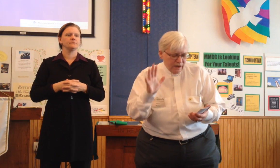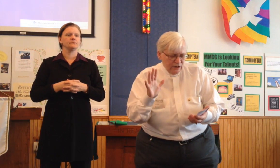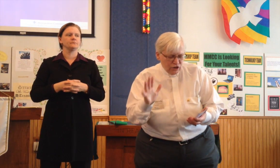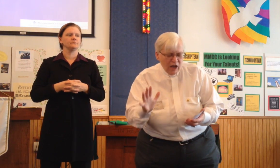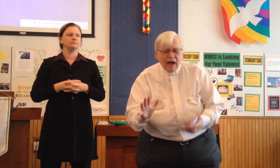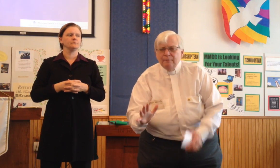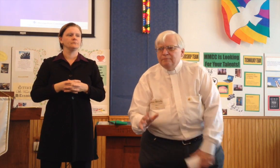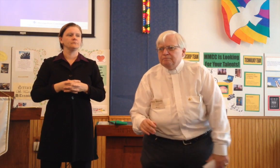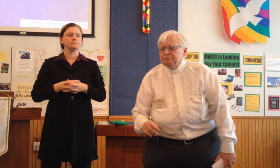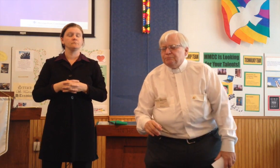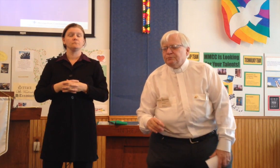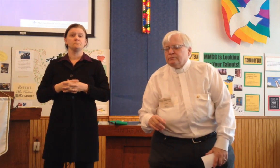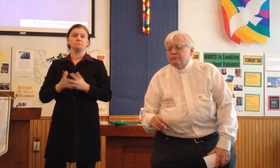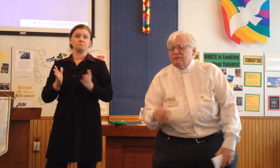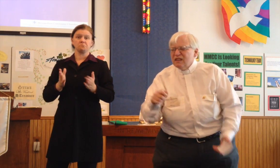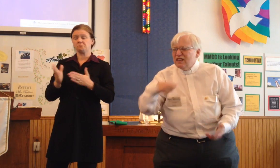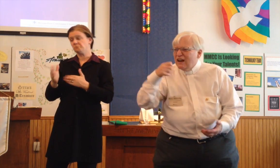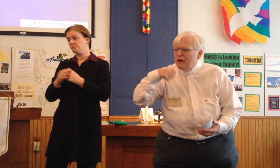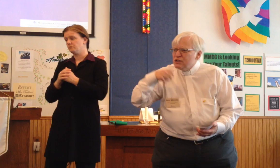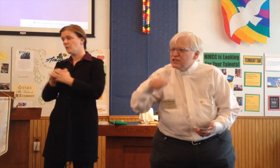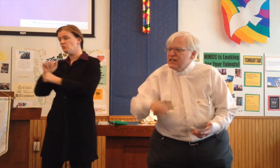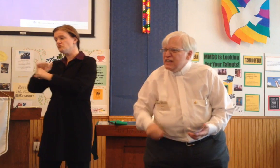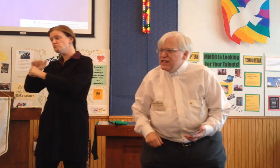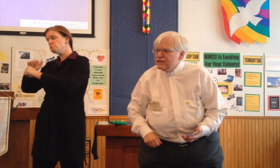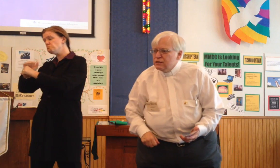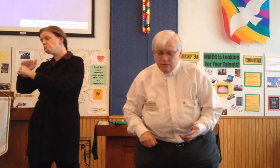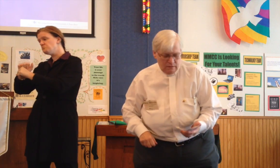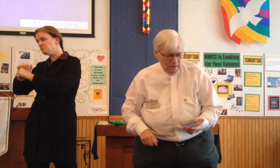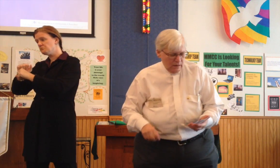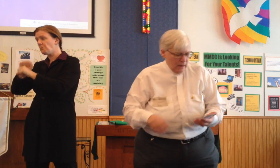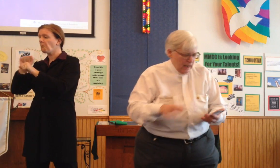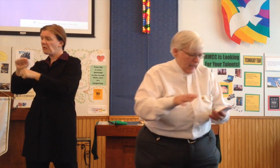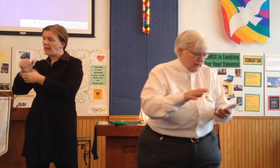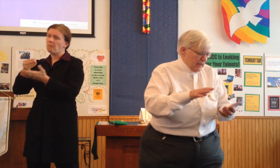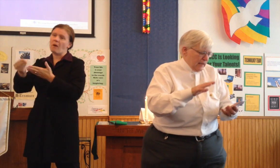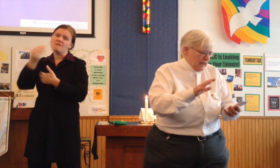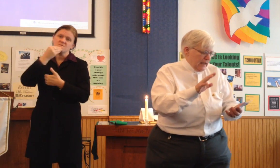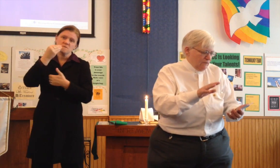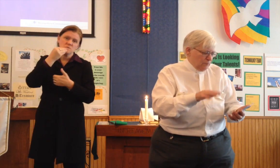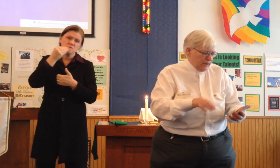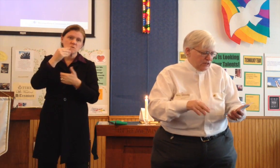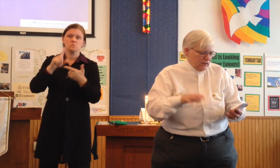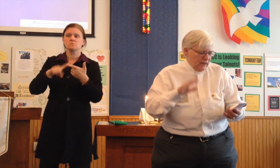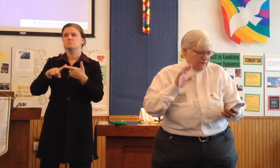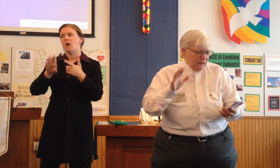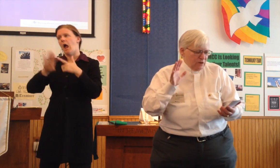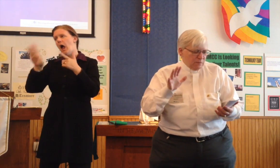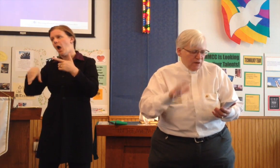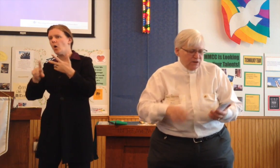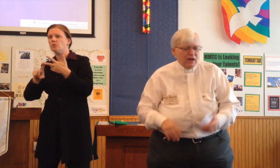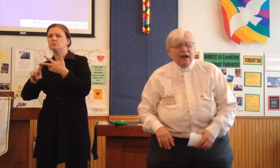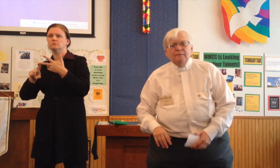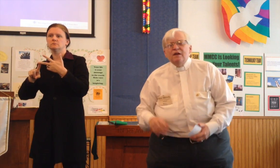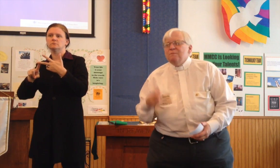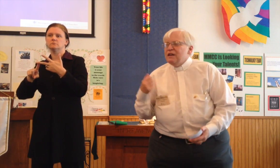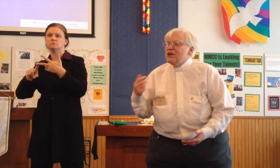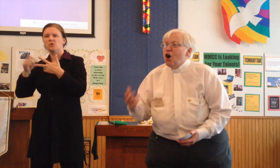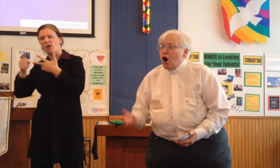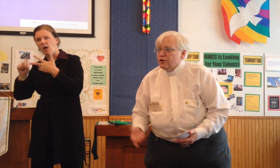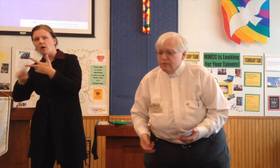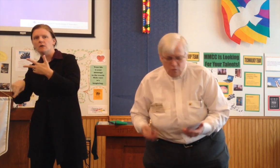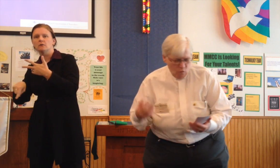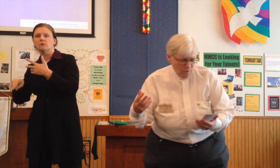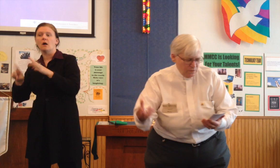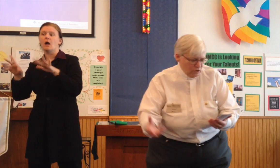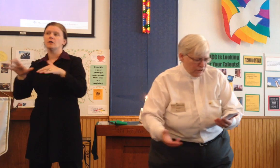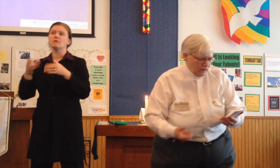We work at a job that allows us to eat and have a place to live, and then we spend our time making